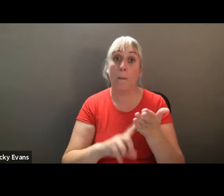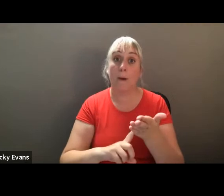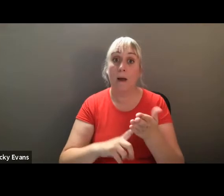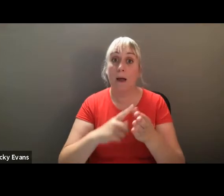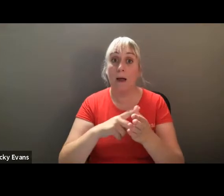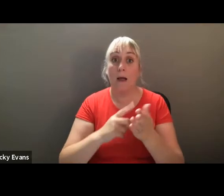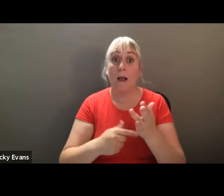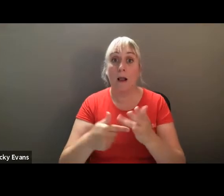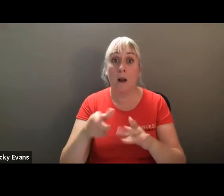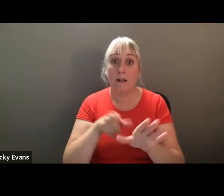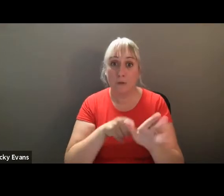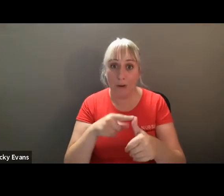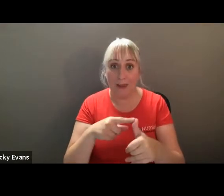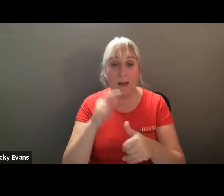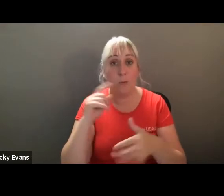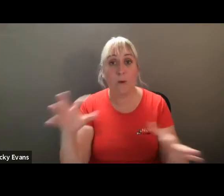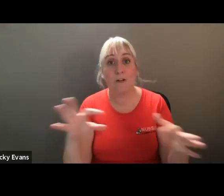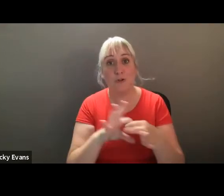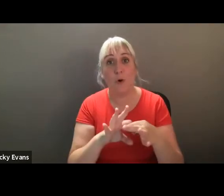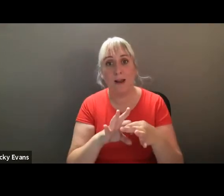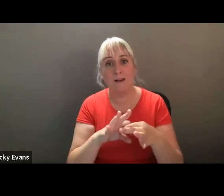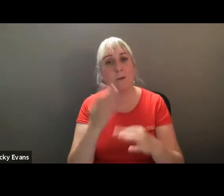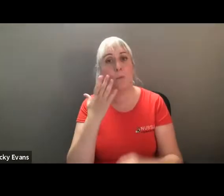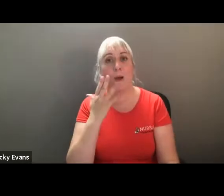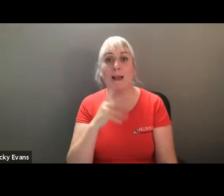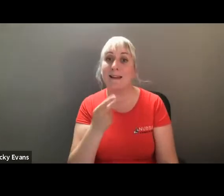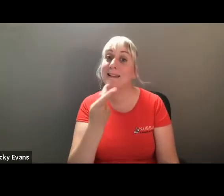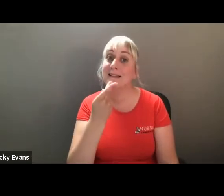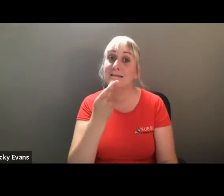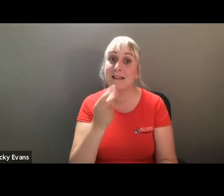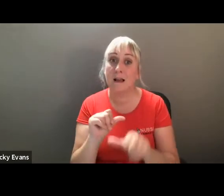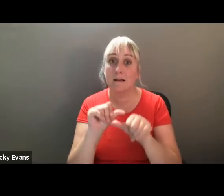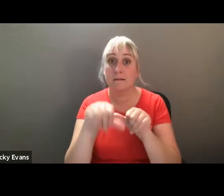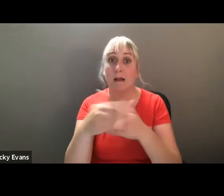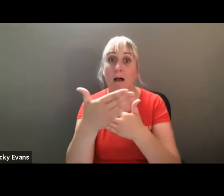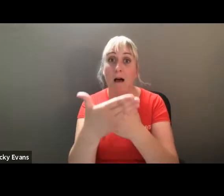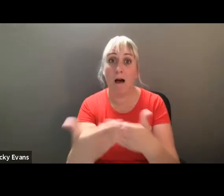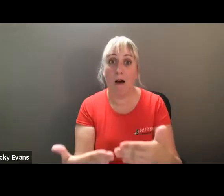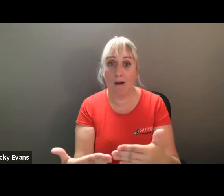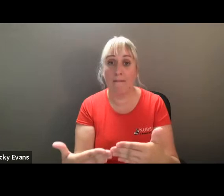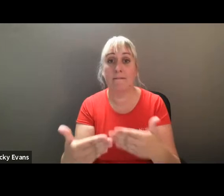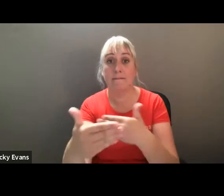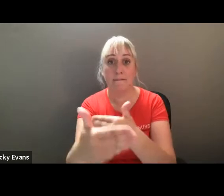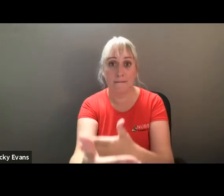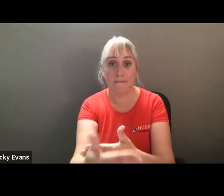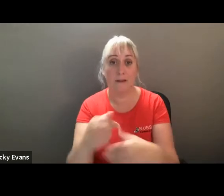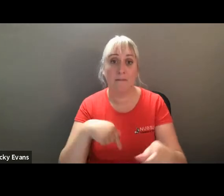for the second half of the meeting, which she's going to lead.